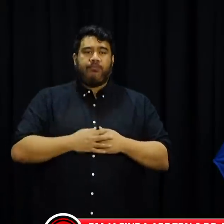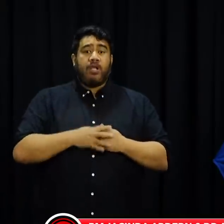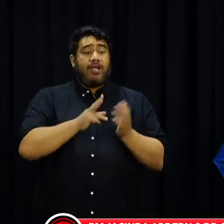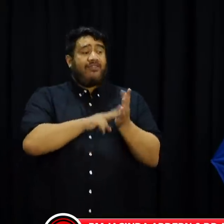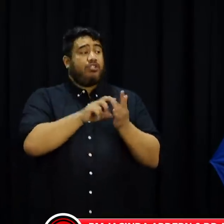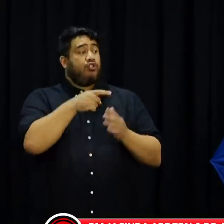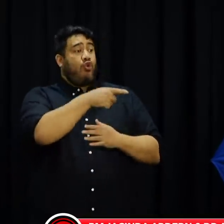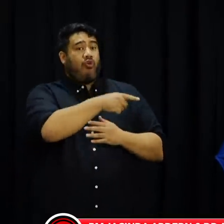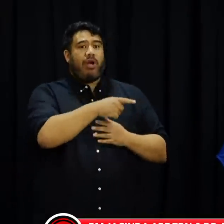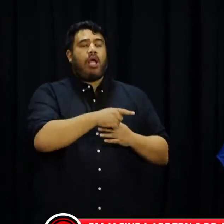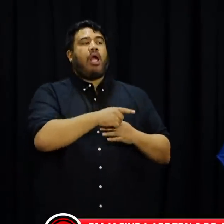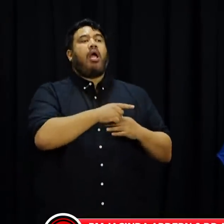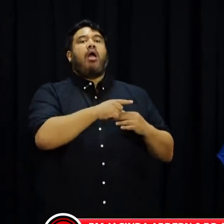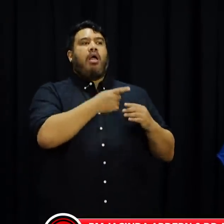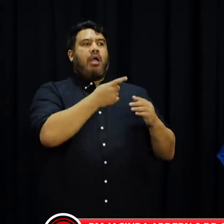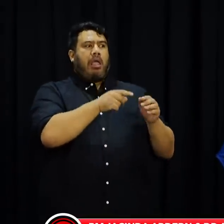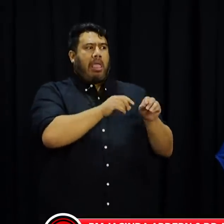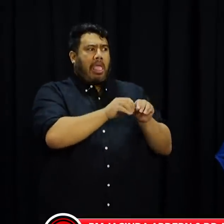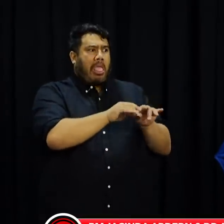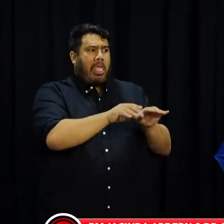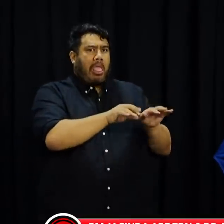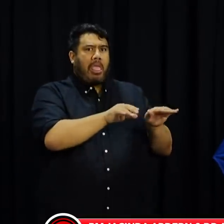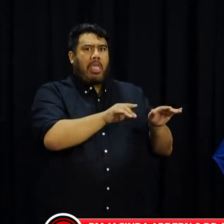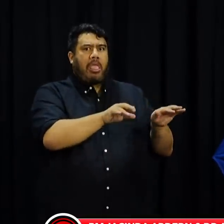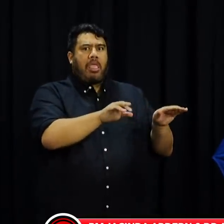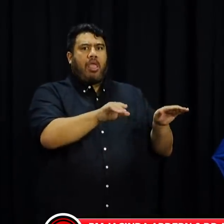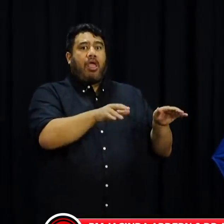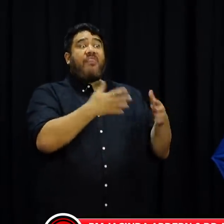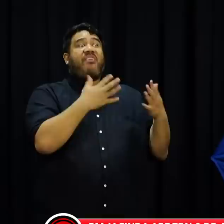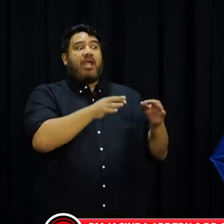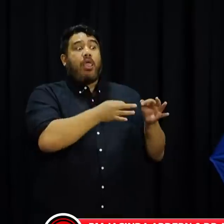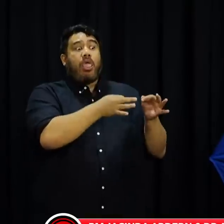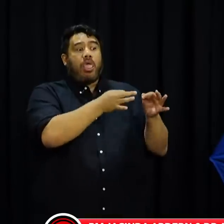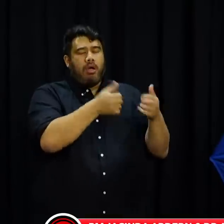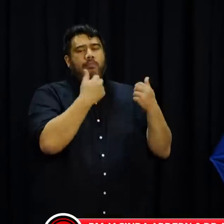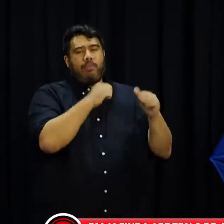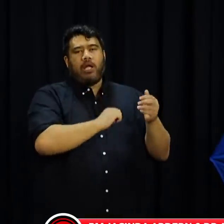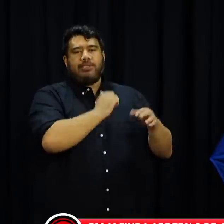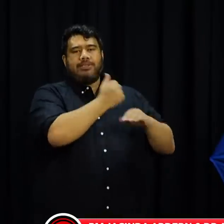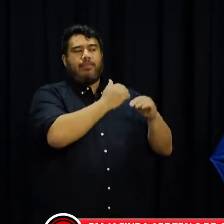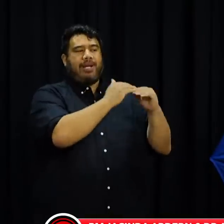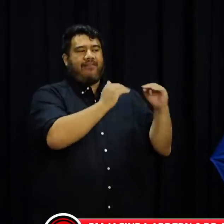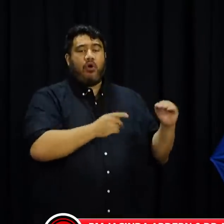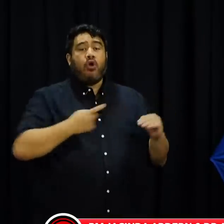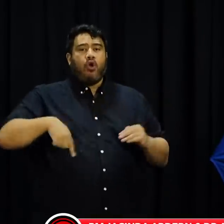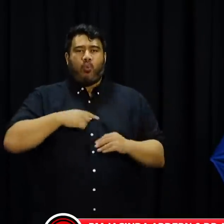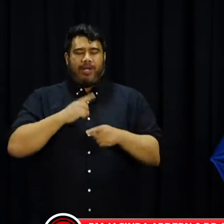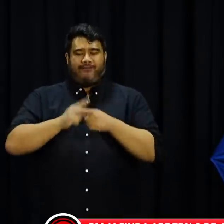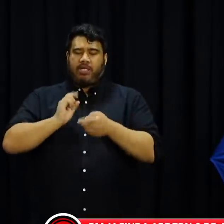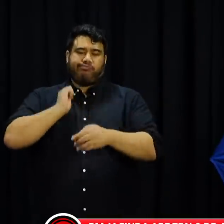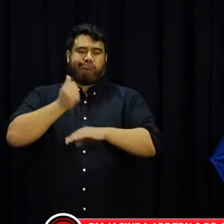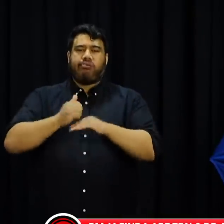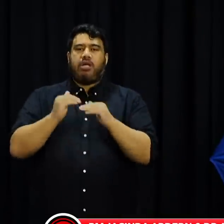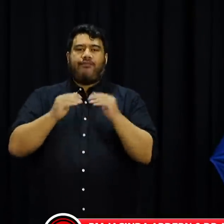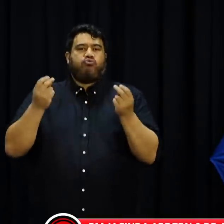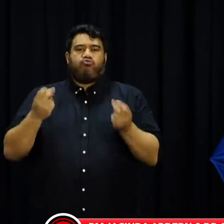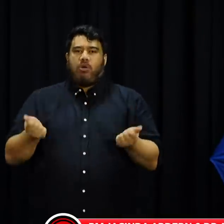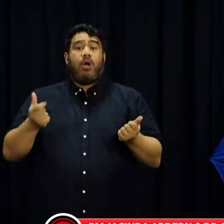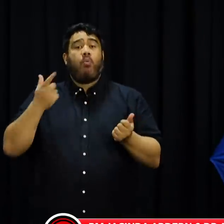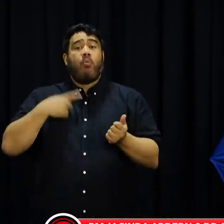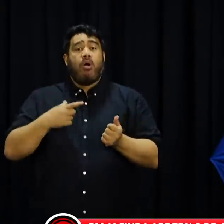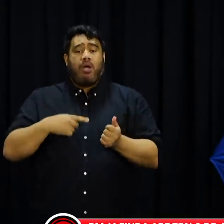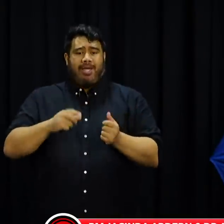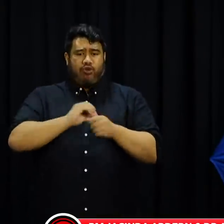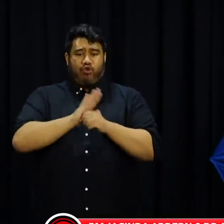the community. That is why we are responding strongly and quickly again. We have the systems in place to help stamp out the virus and stop it